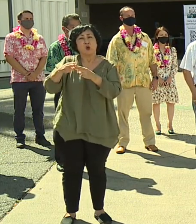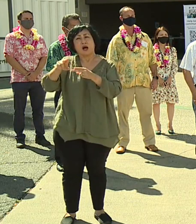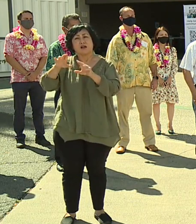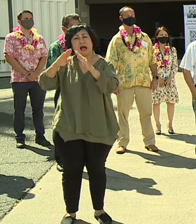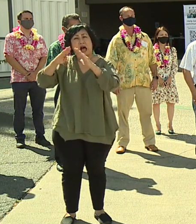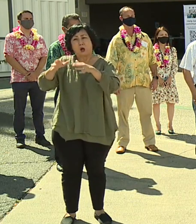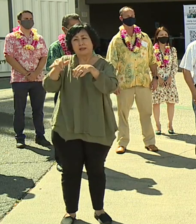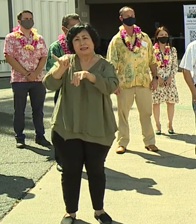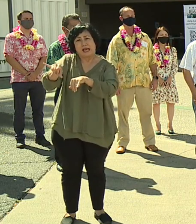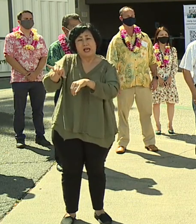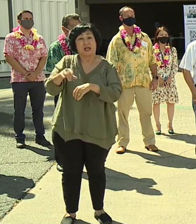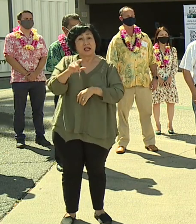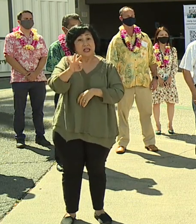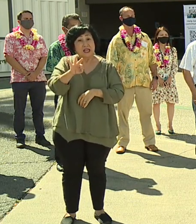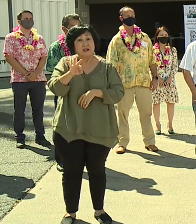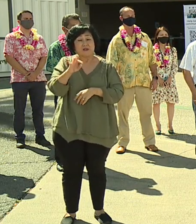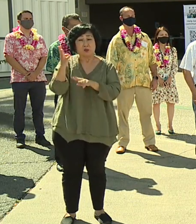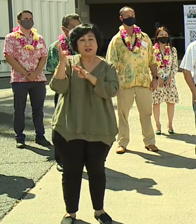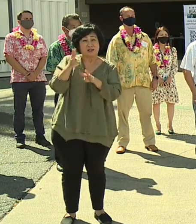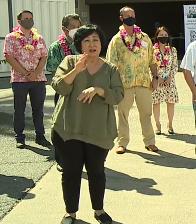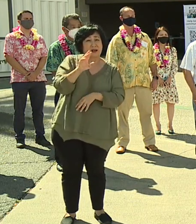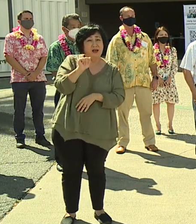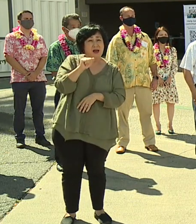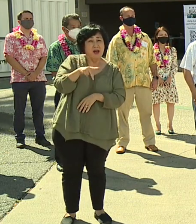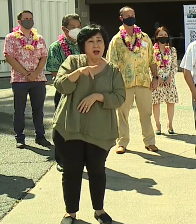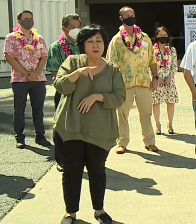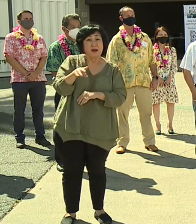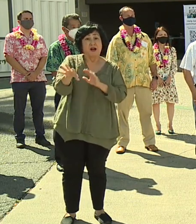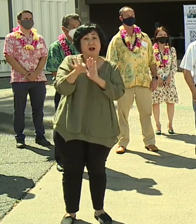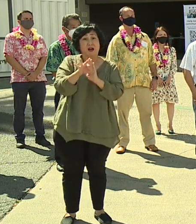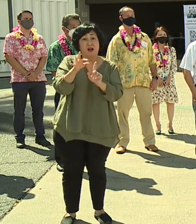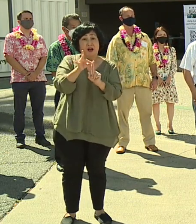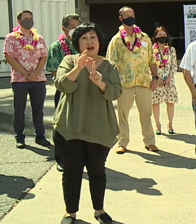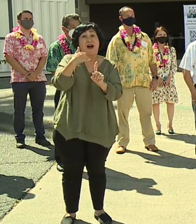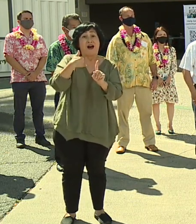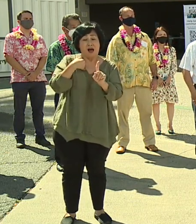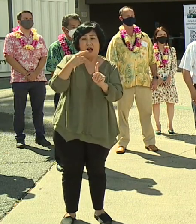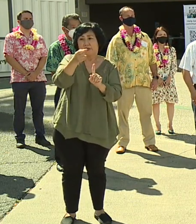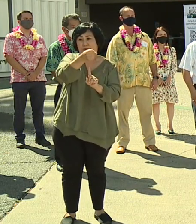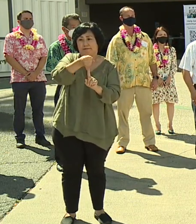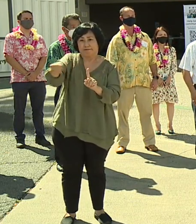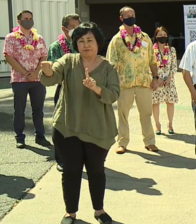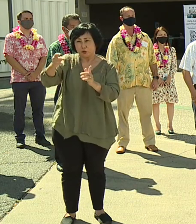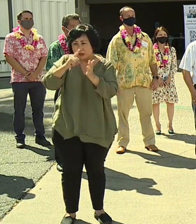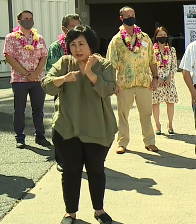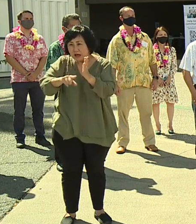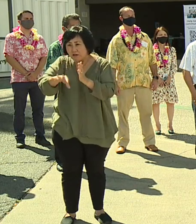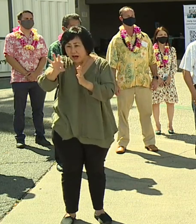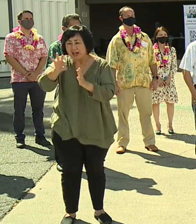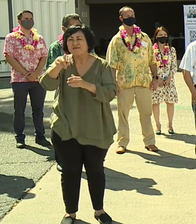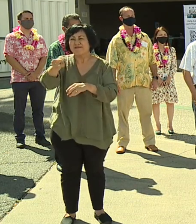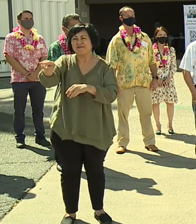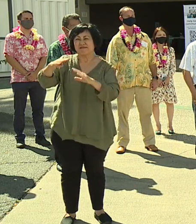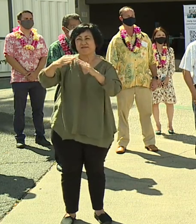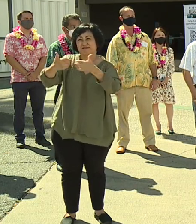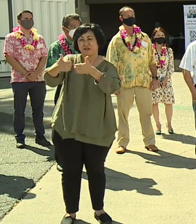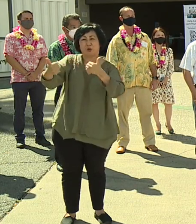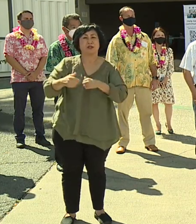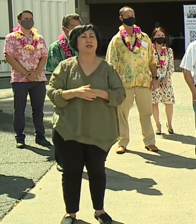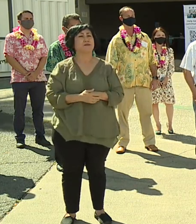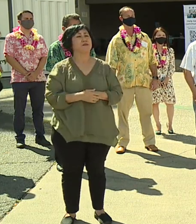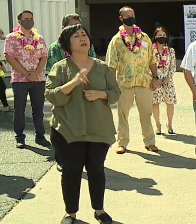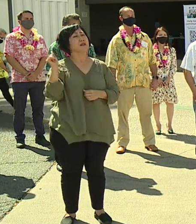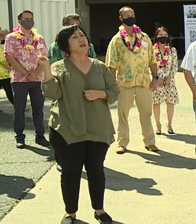then if someone becomes positive, we can contact trace. And here's the thing. Being